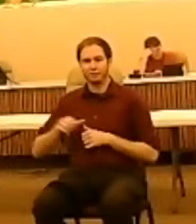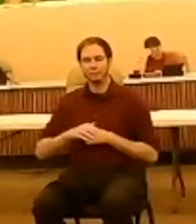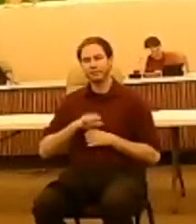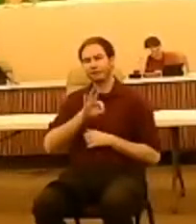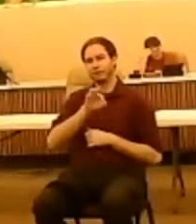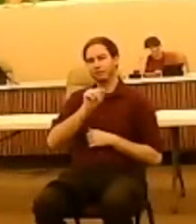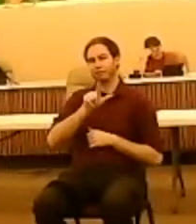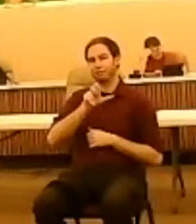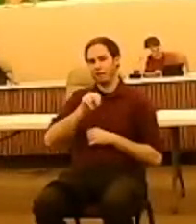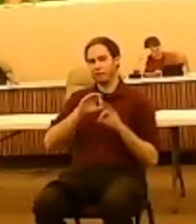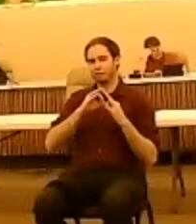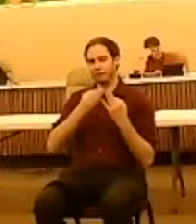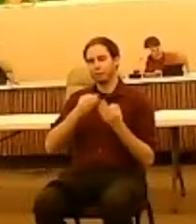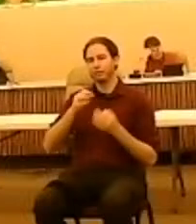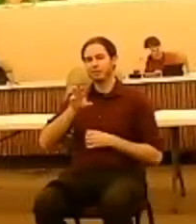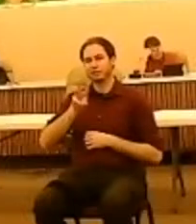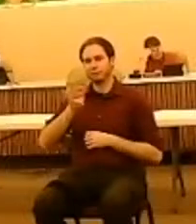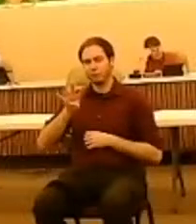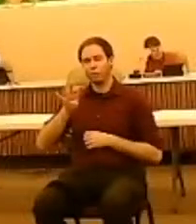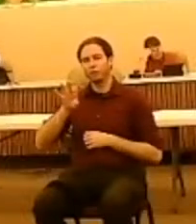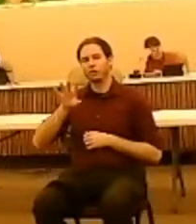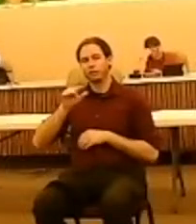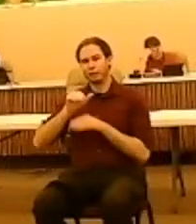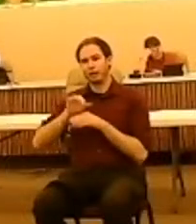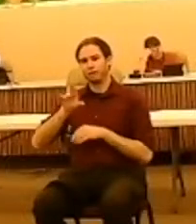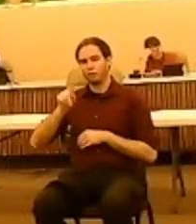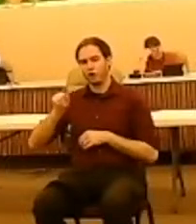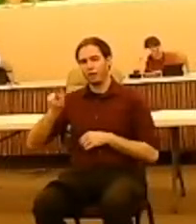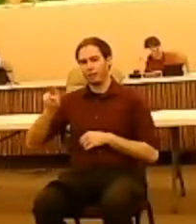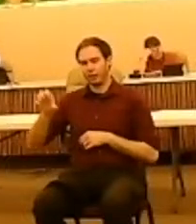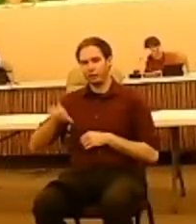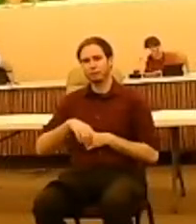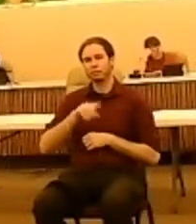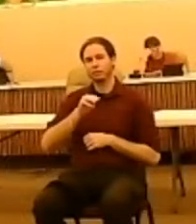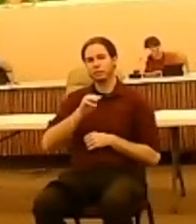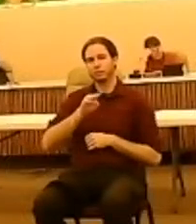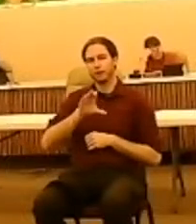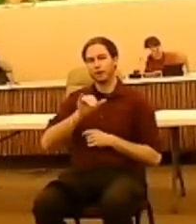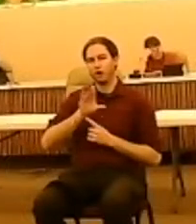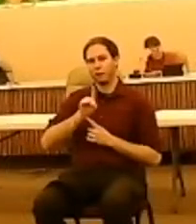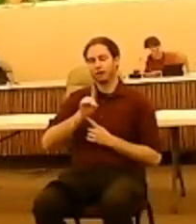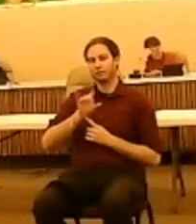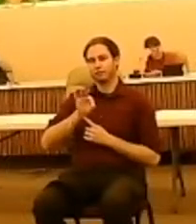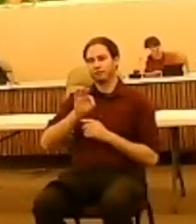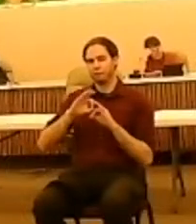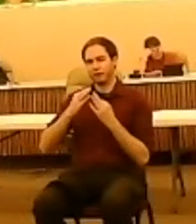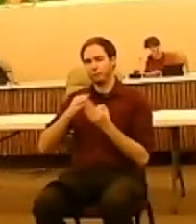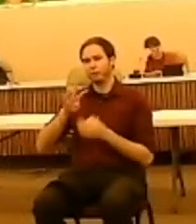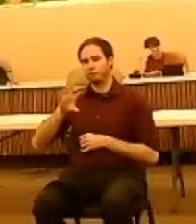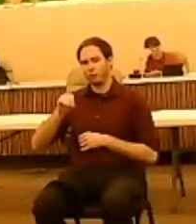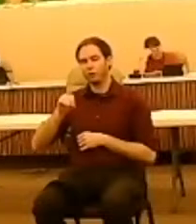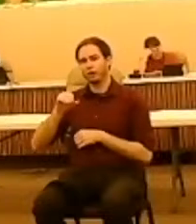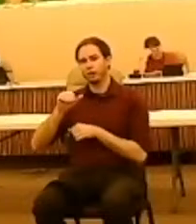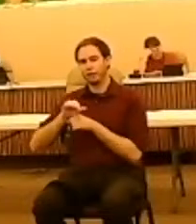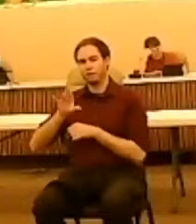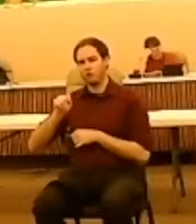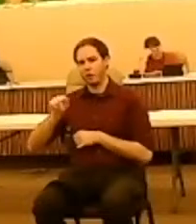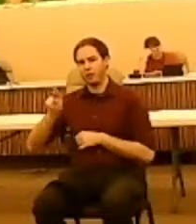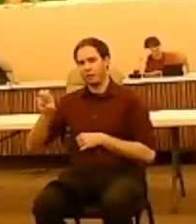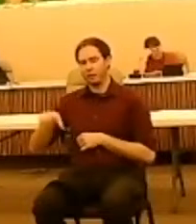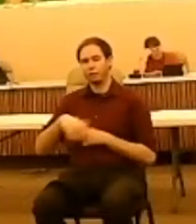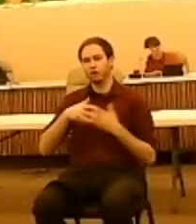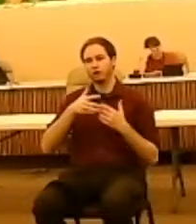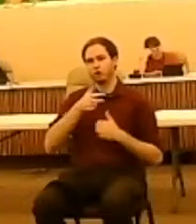Fallon family, 64 Night Frost Lane. The Gartland family, 40 Night Frost Lane. The